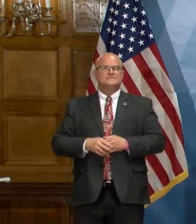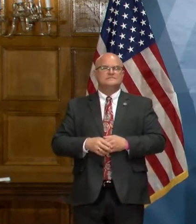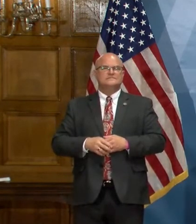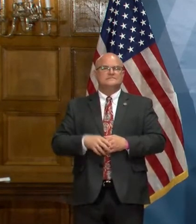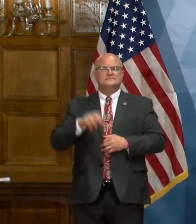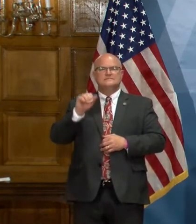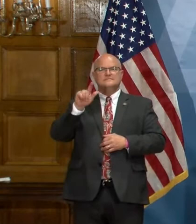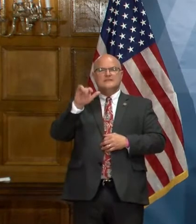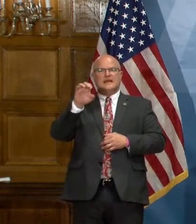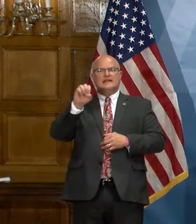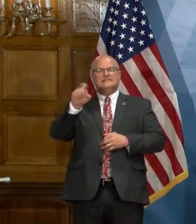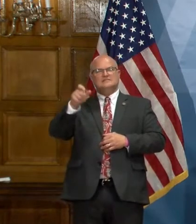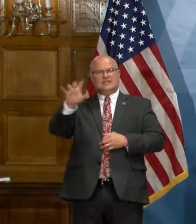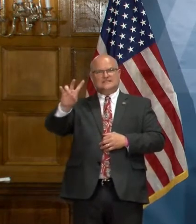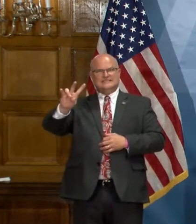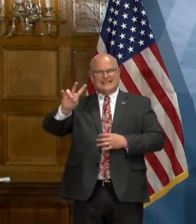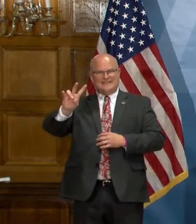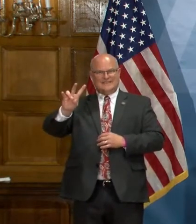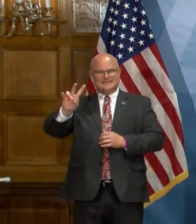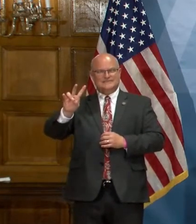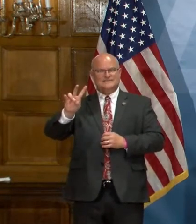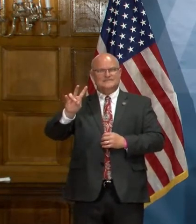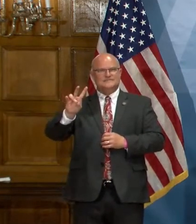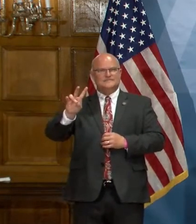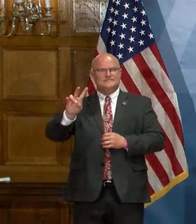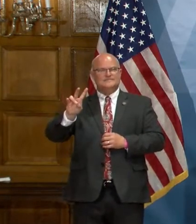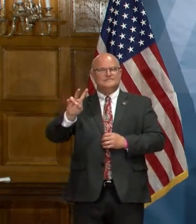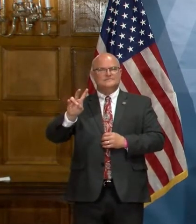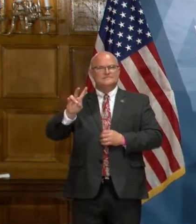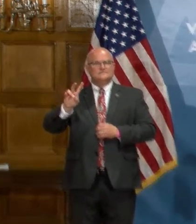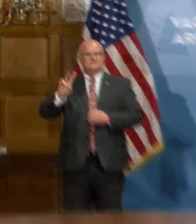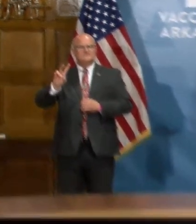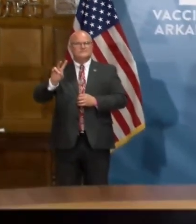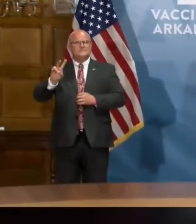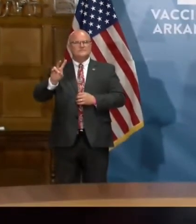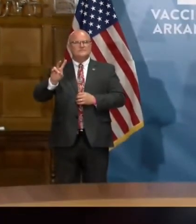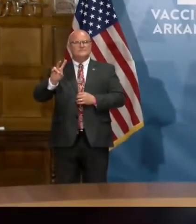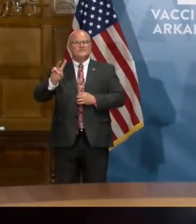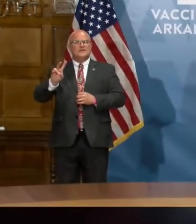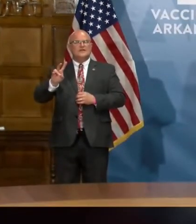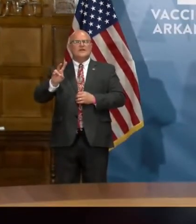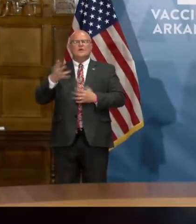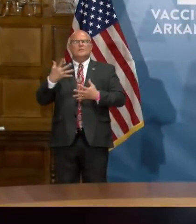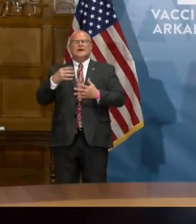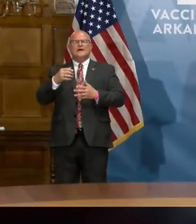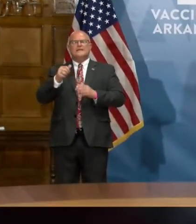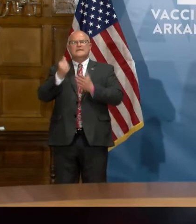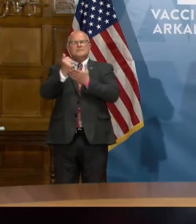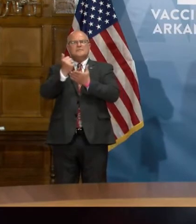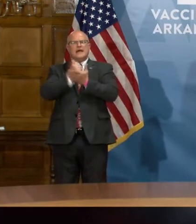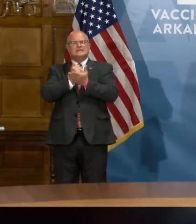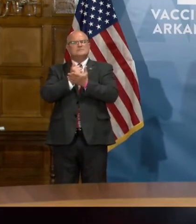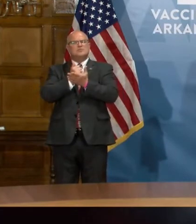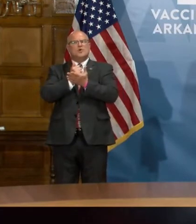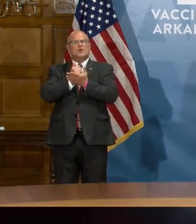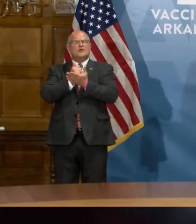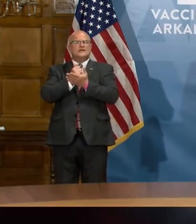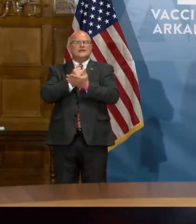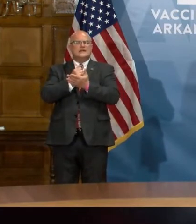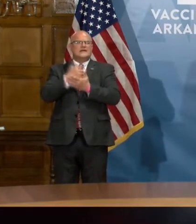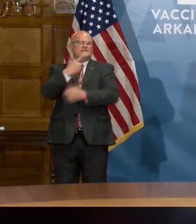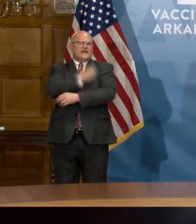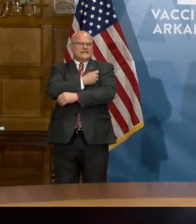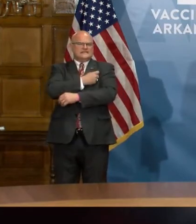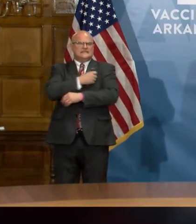this is Alex with Channel 7. What are your thoughts on vaccine passports, and would you consider banning them